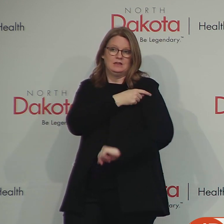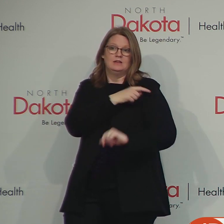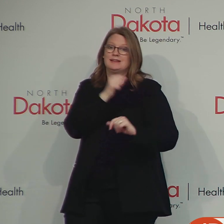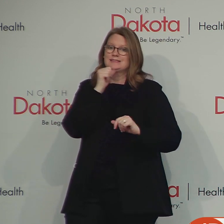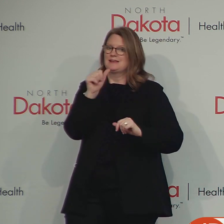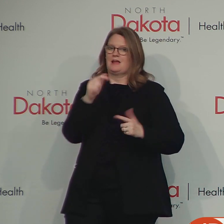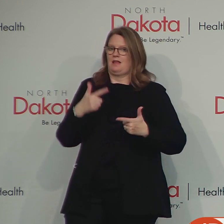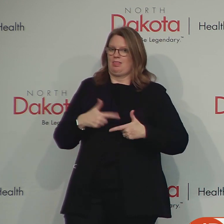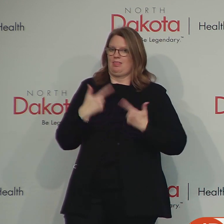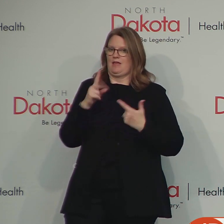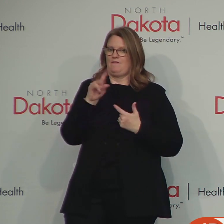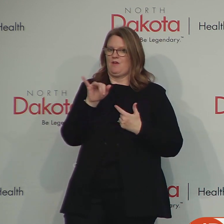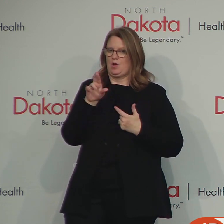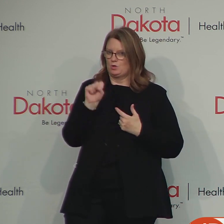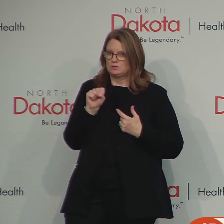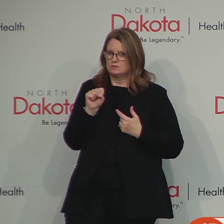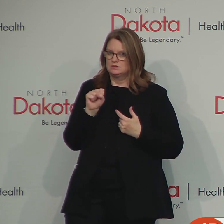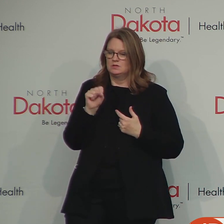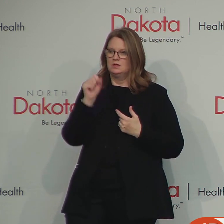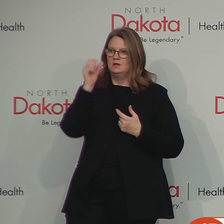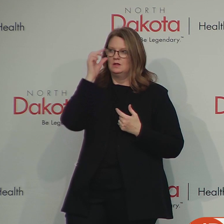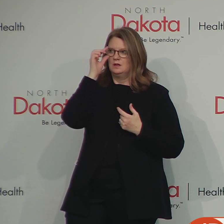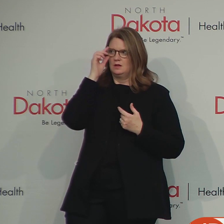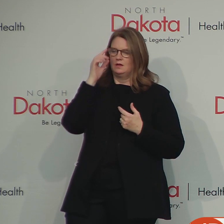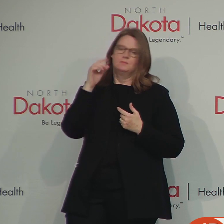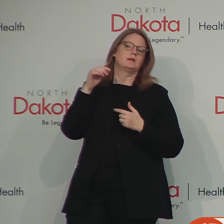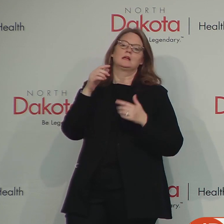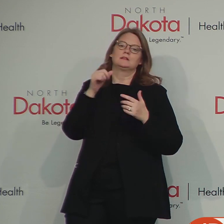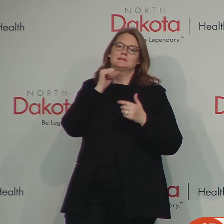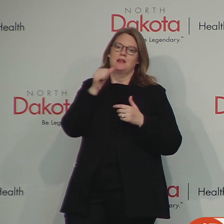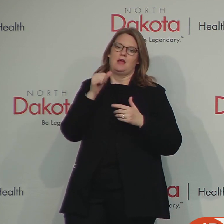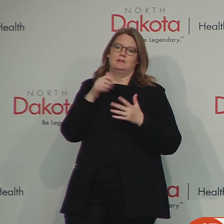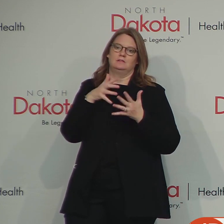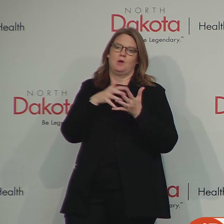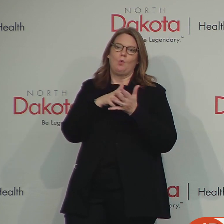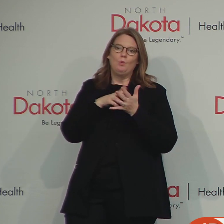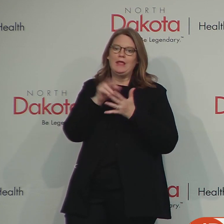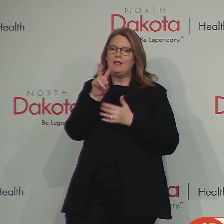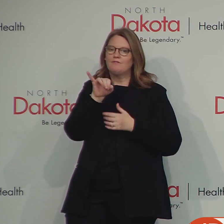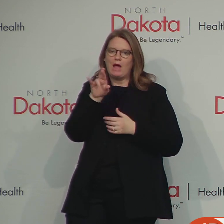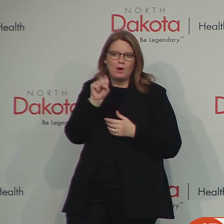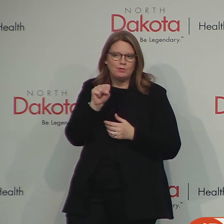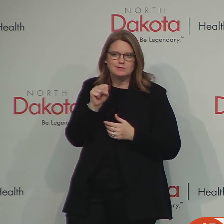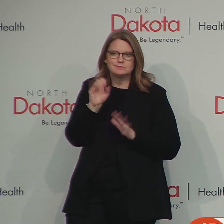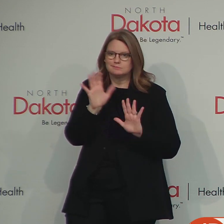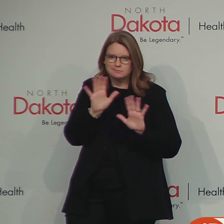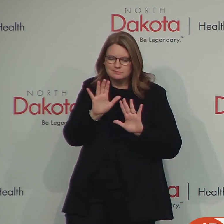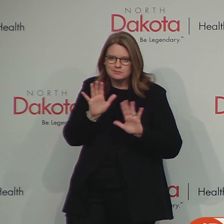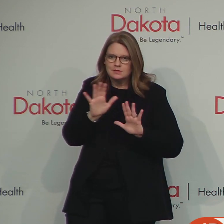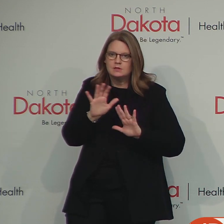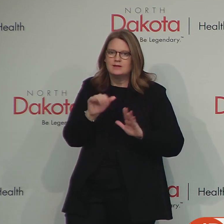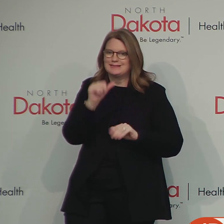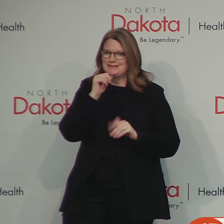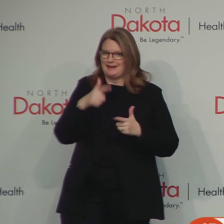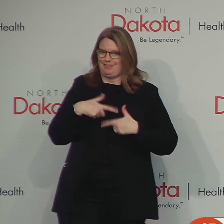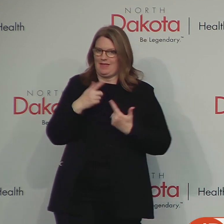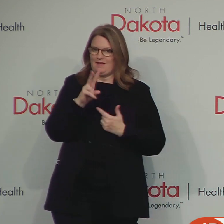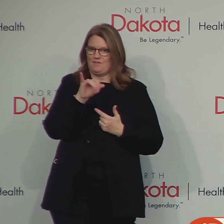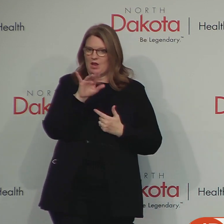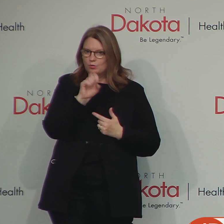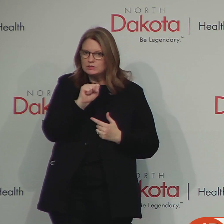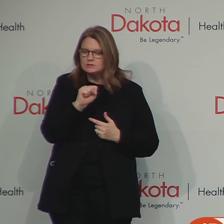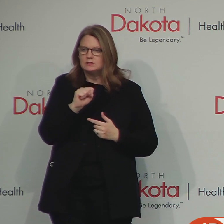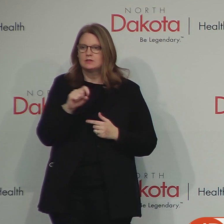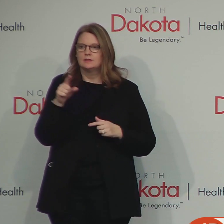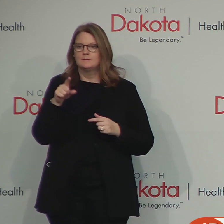live virus vaccine, so it's not giving you COVID, or it's not a weakened virus of the COVID, and so you're not